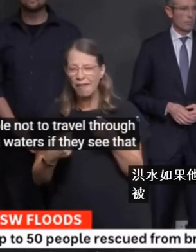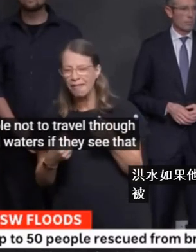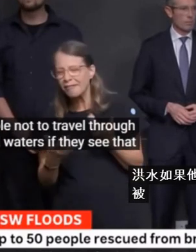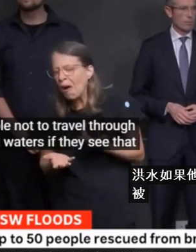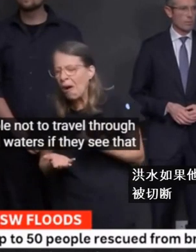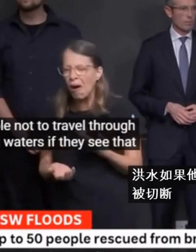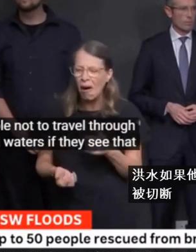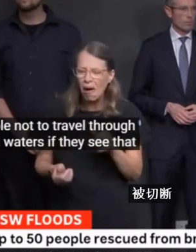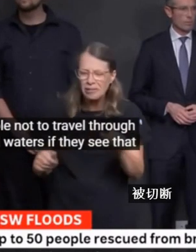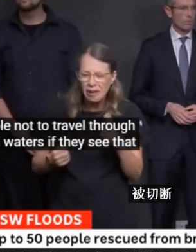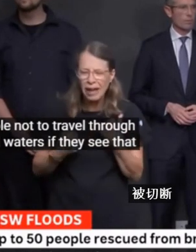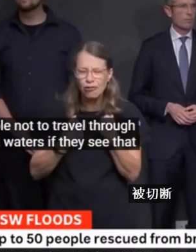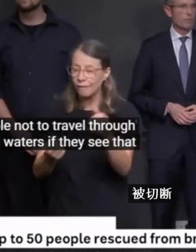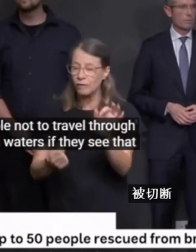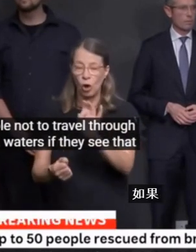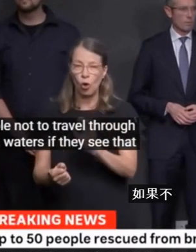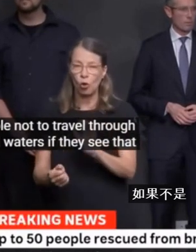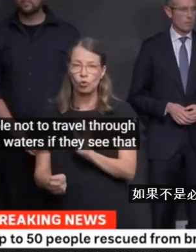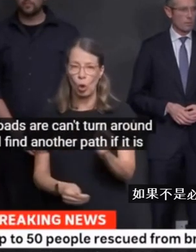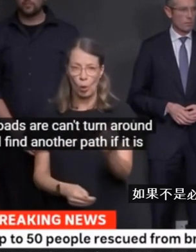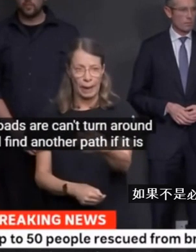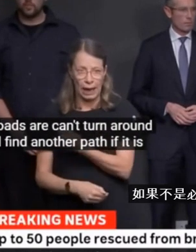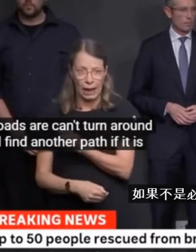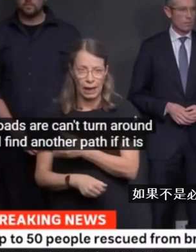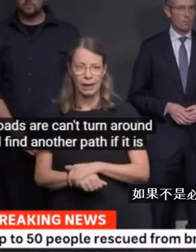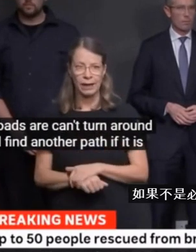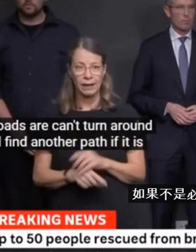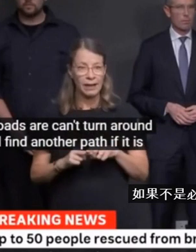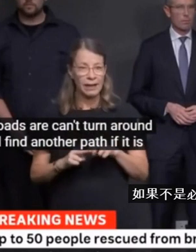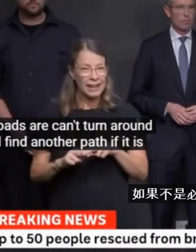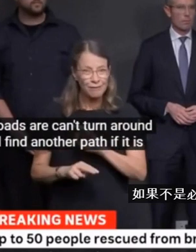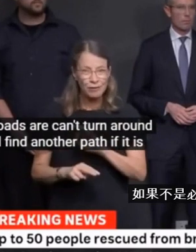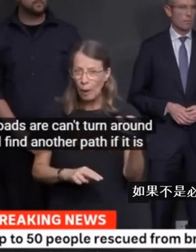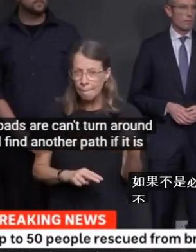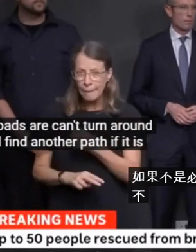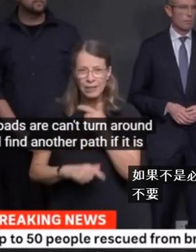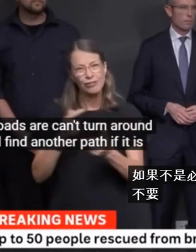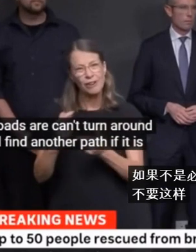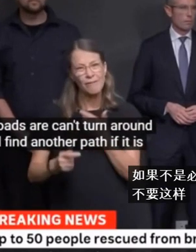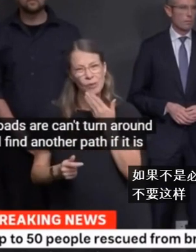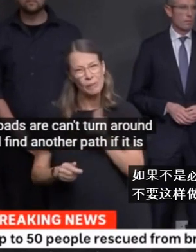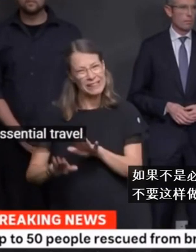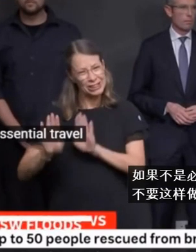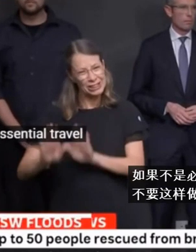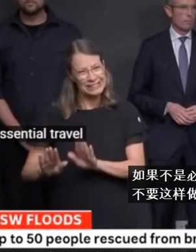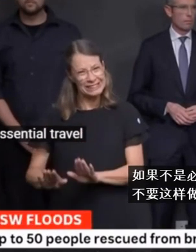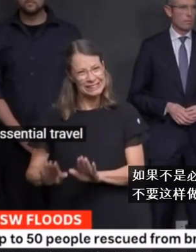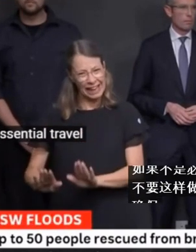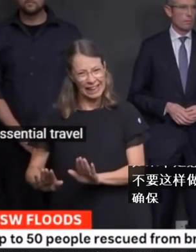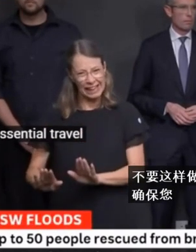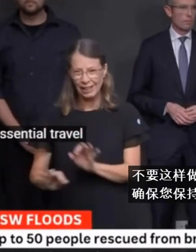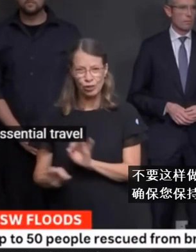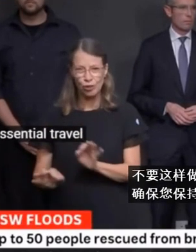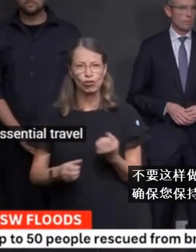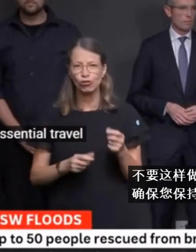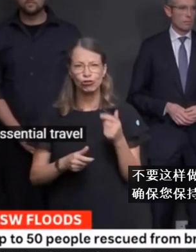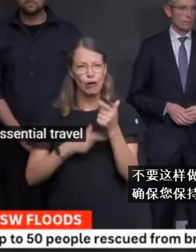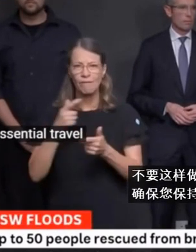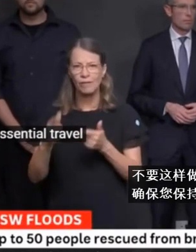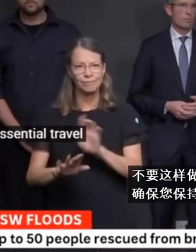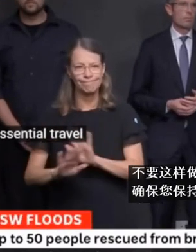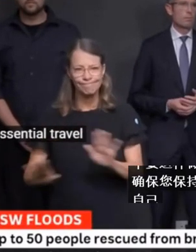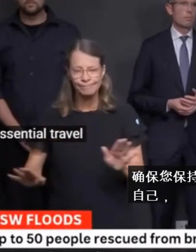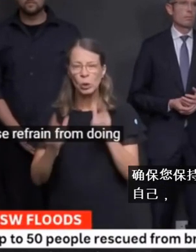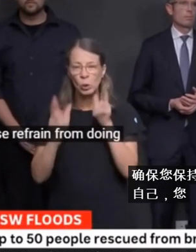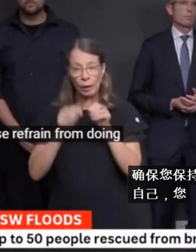cut, turn around and find another path. If it is not essential travel, please refrain from doing it, and just make sure that you remain safe